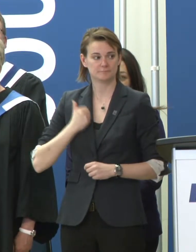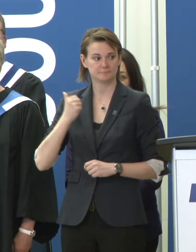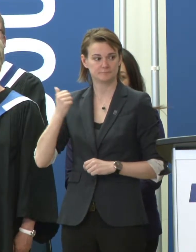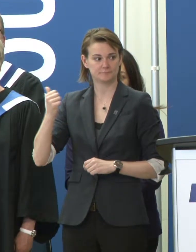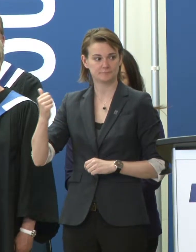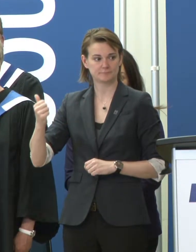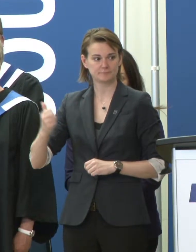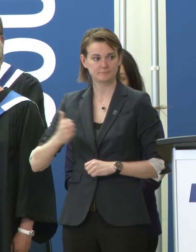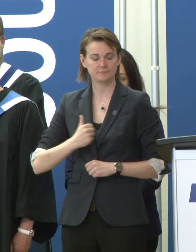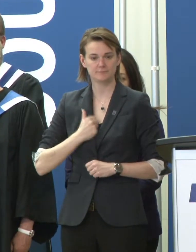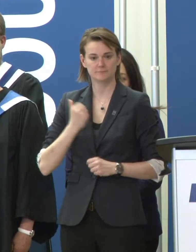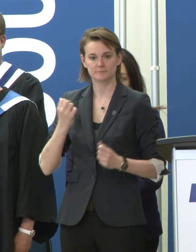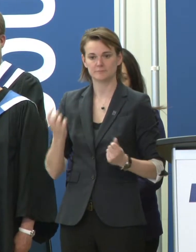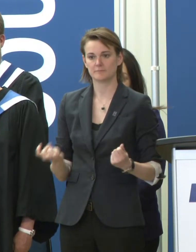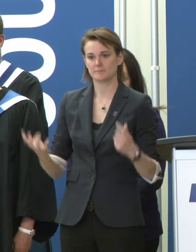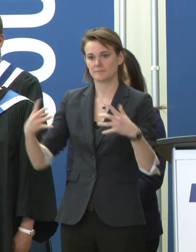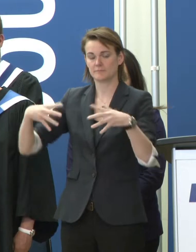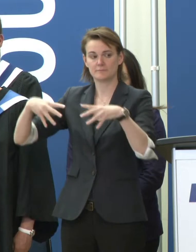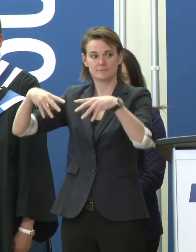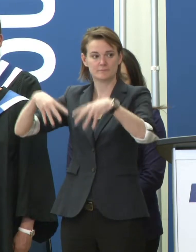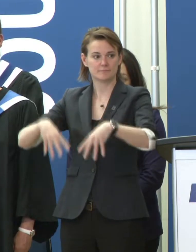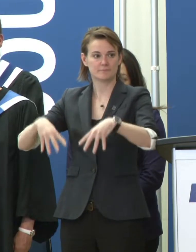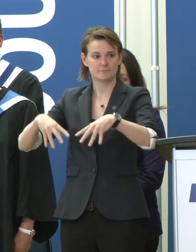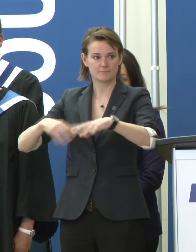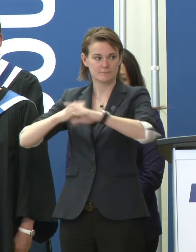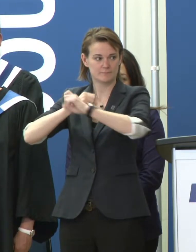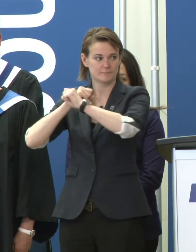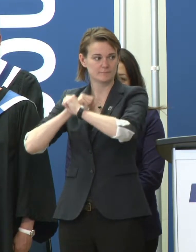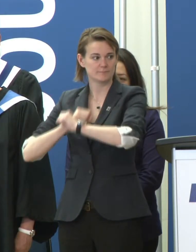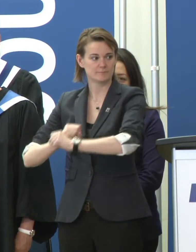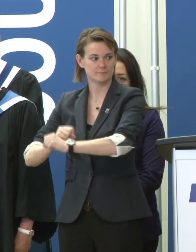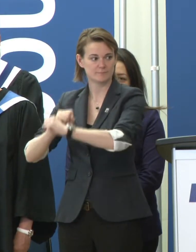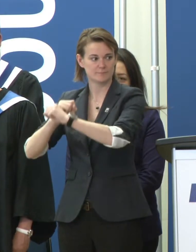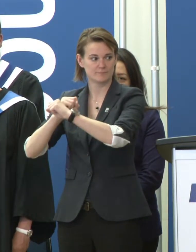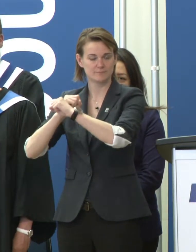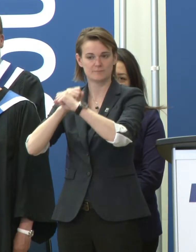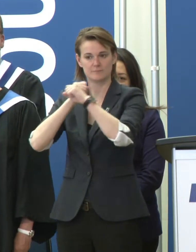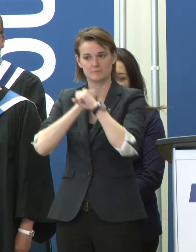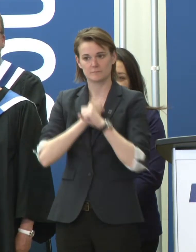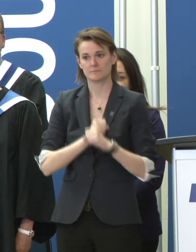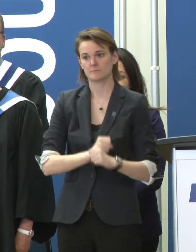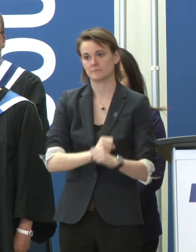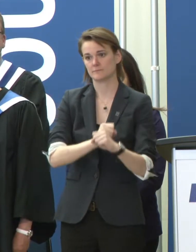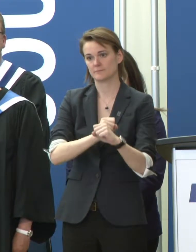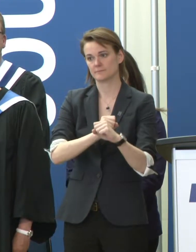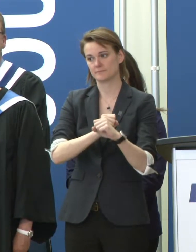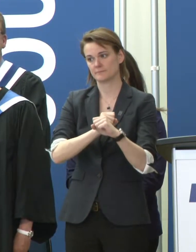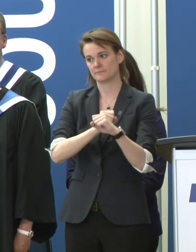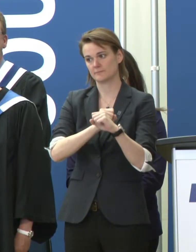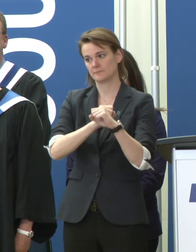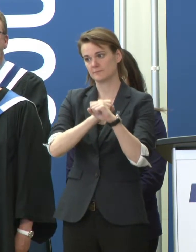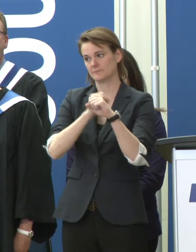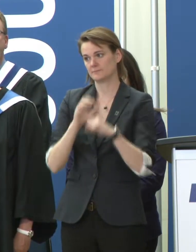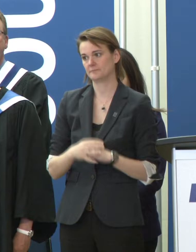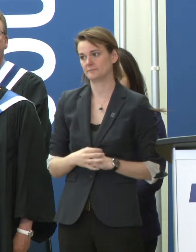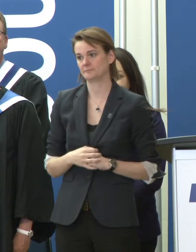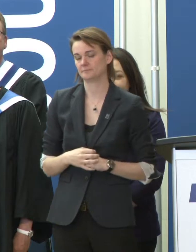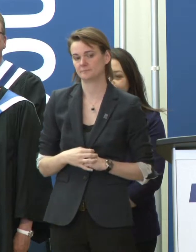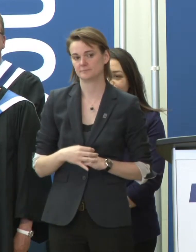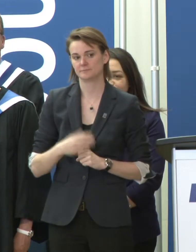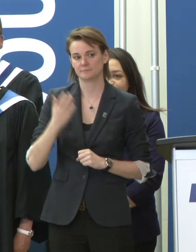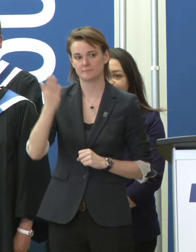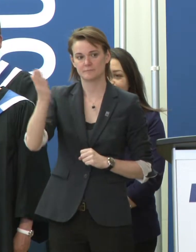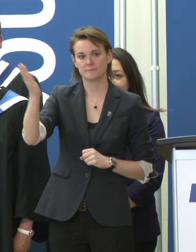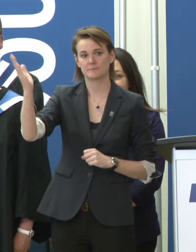O Canada, we stand on guard for thee.